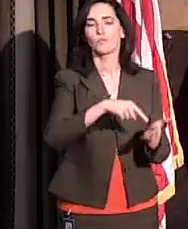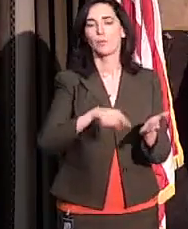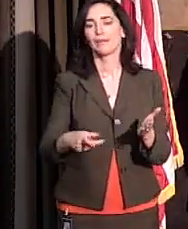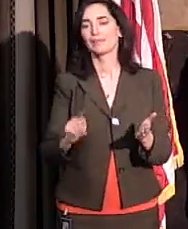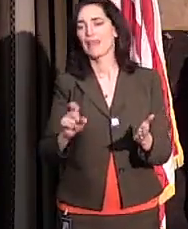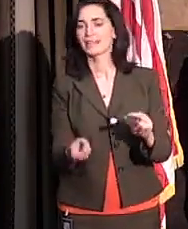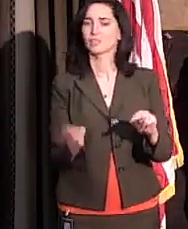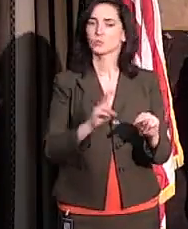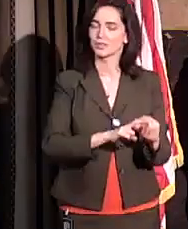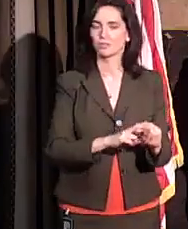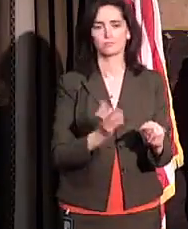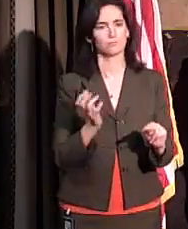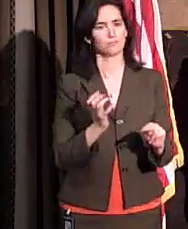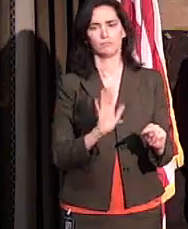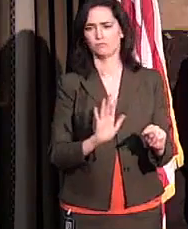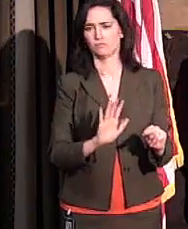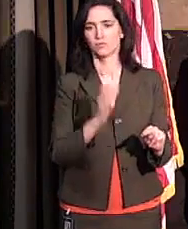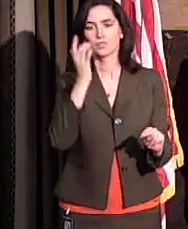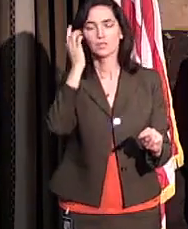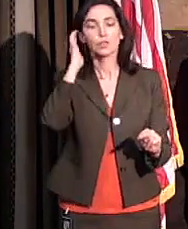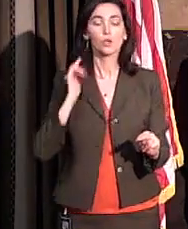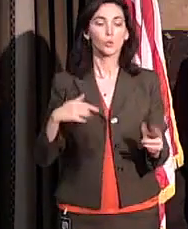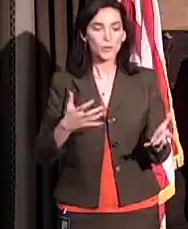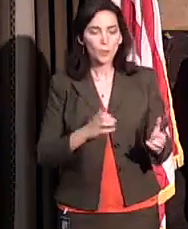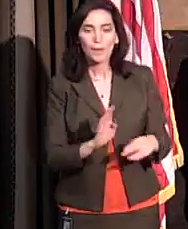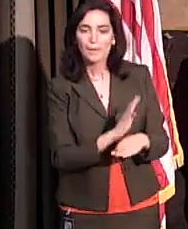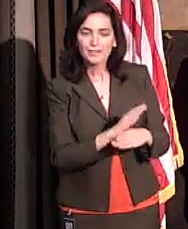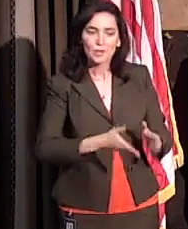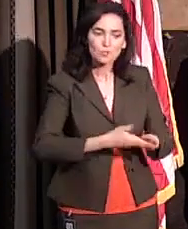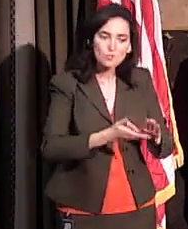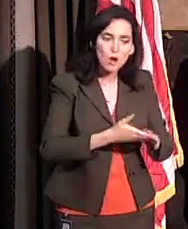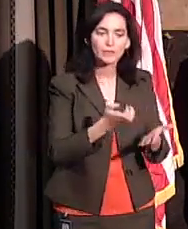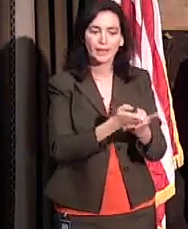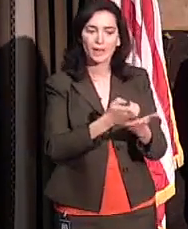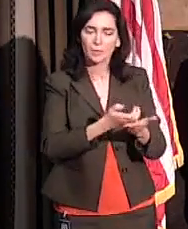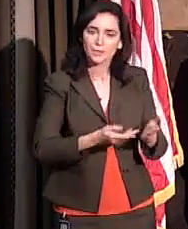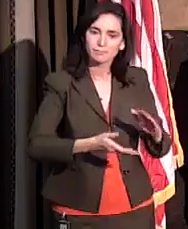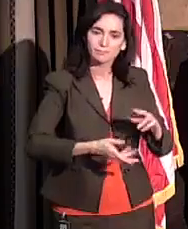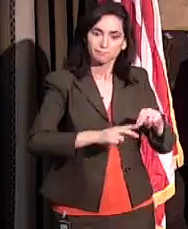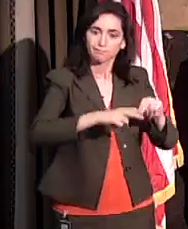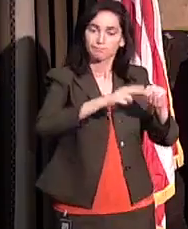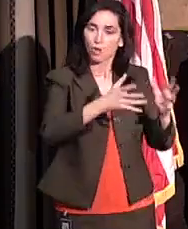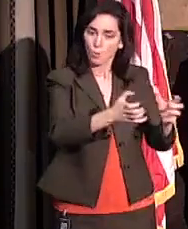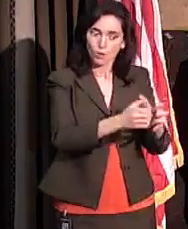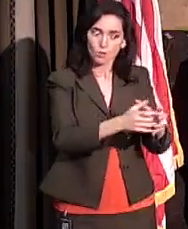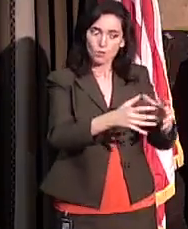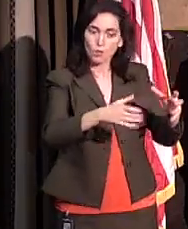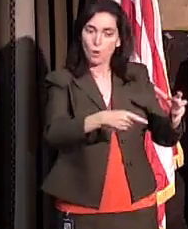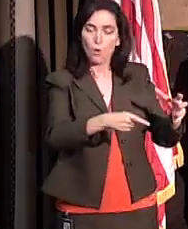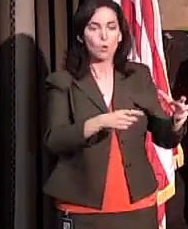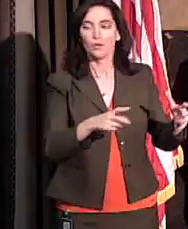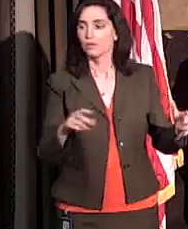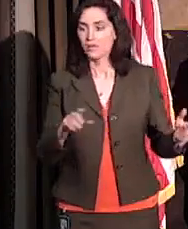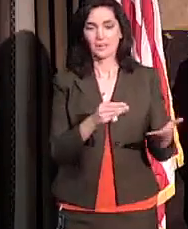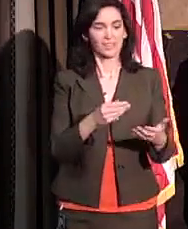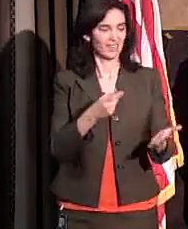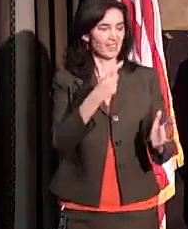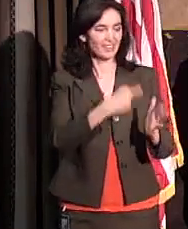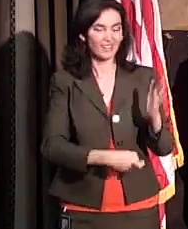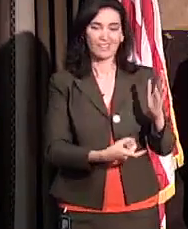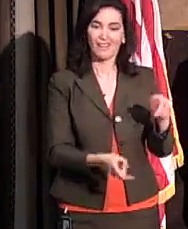we try to bring our businesses back and bring the economy back, that's one challenge that we don't have to face.